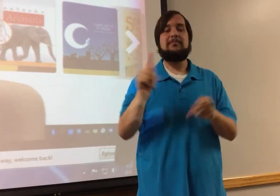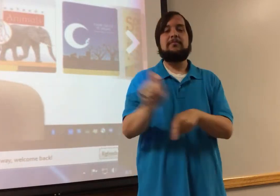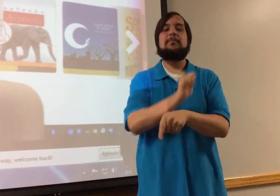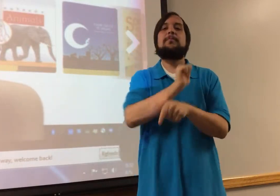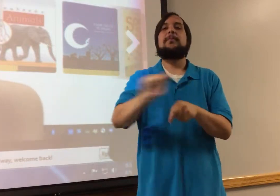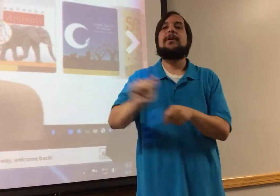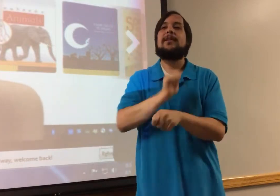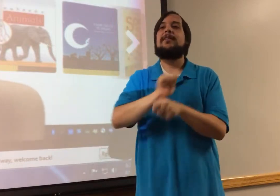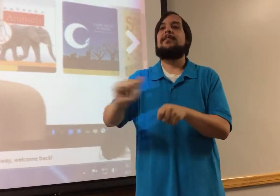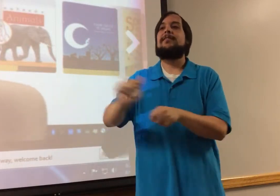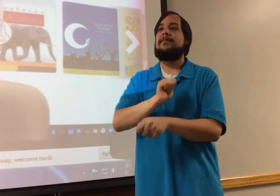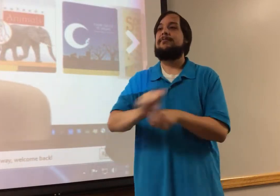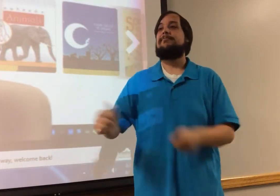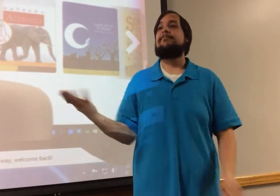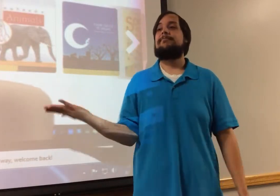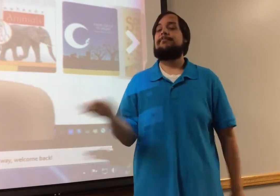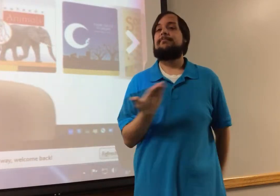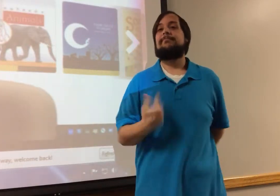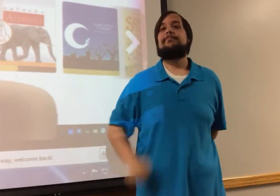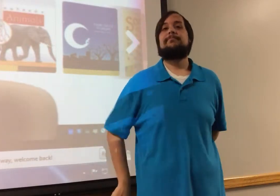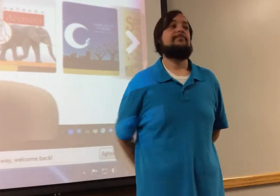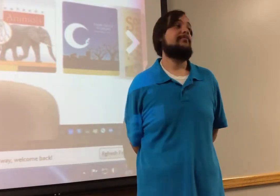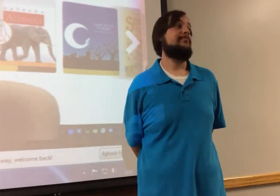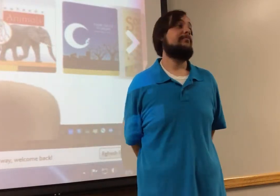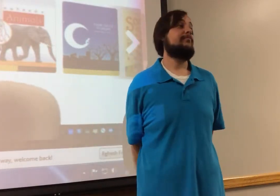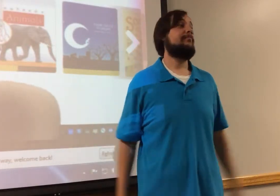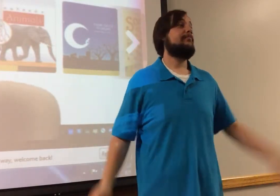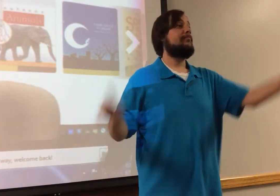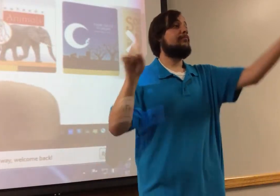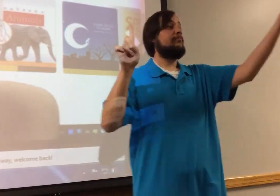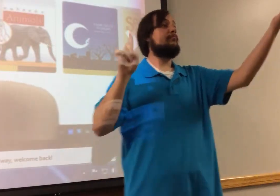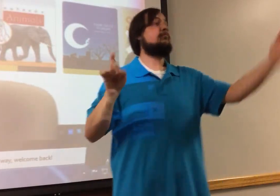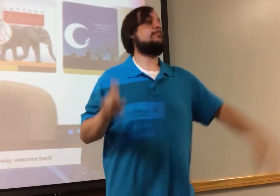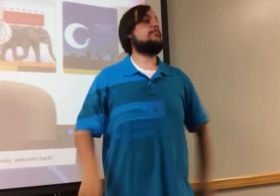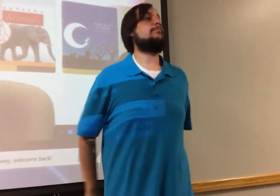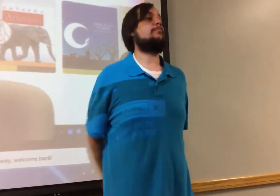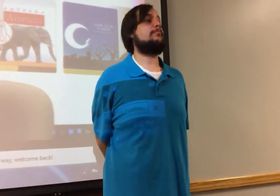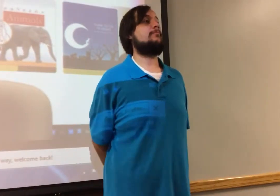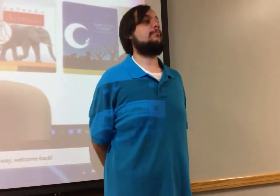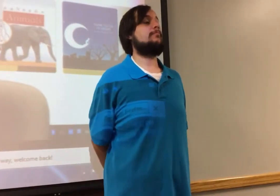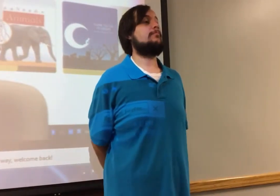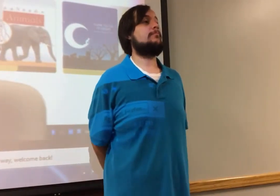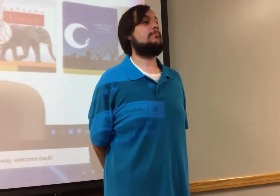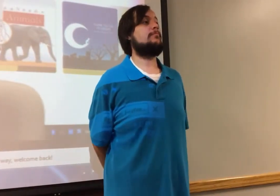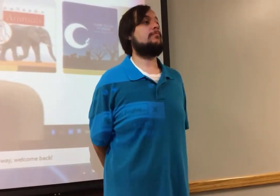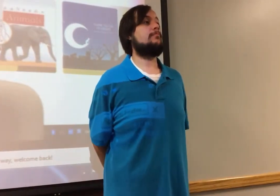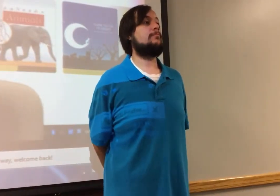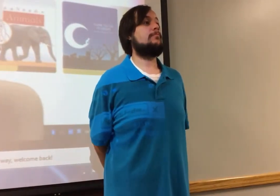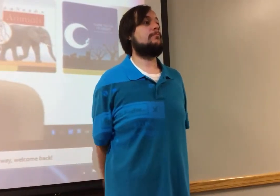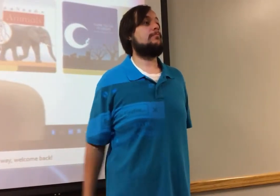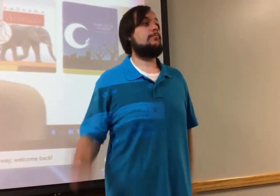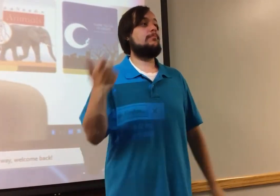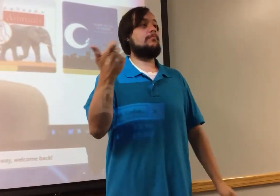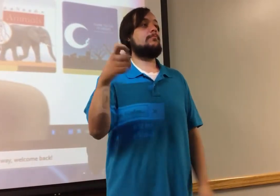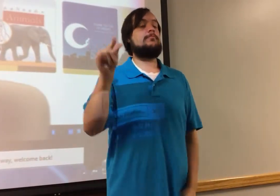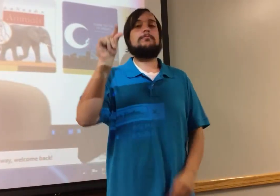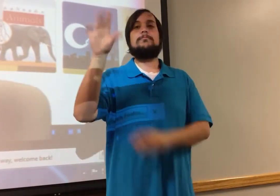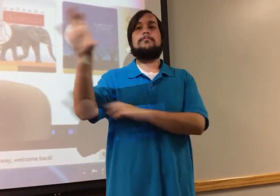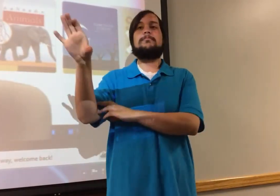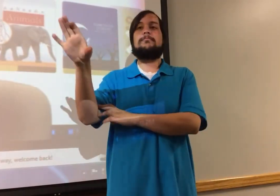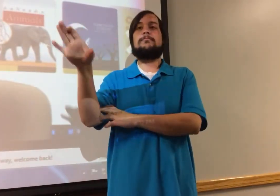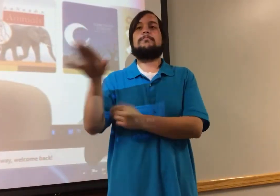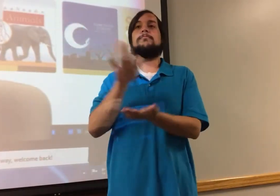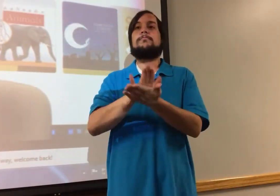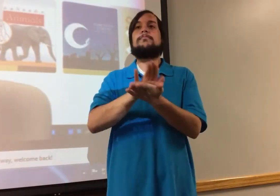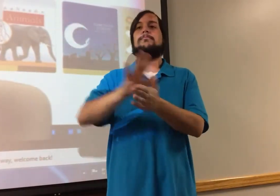on. So, I have a question. How much does it cost Garden City